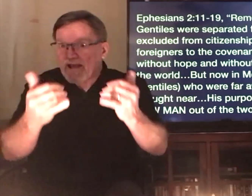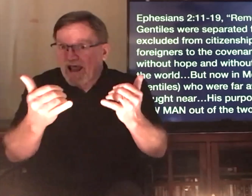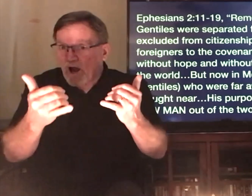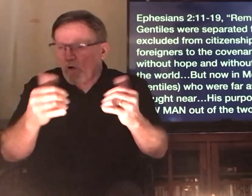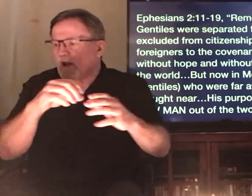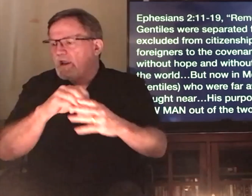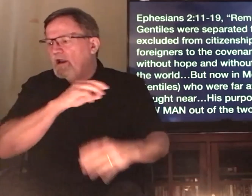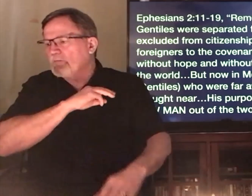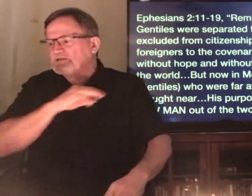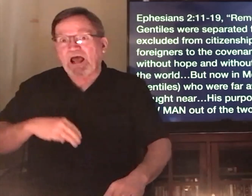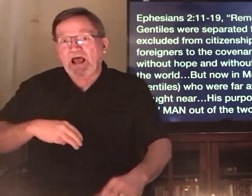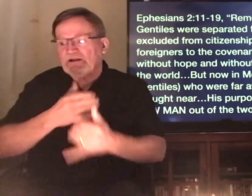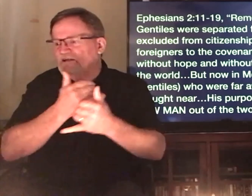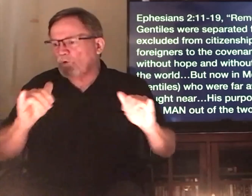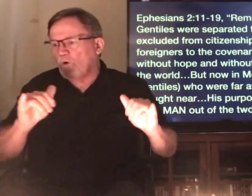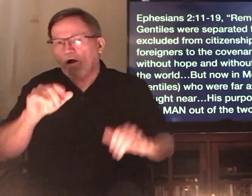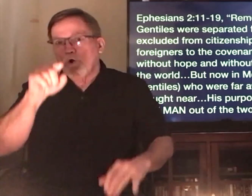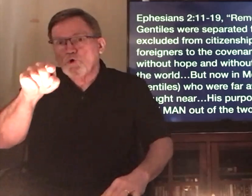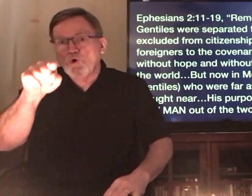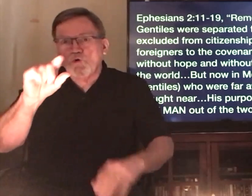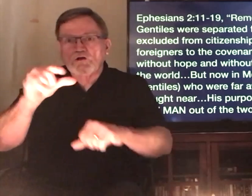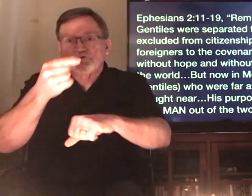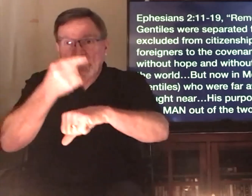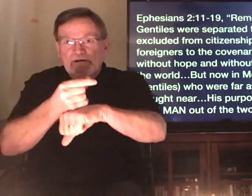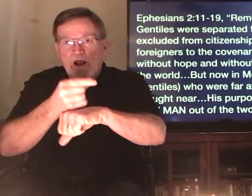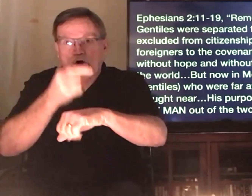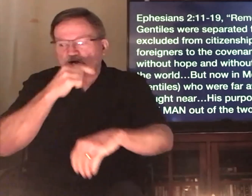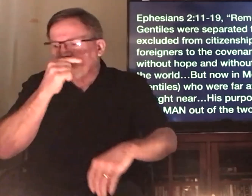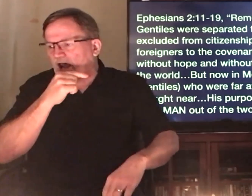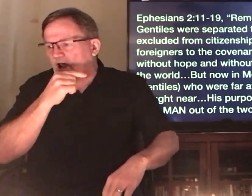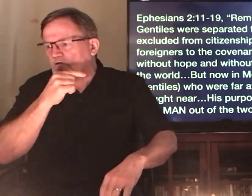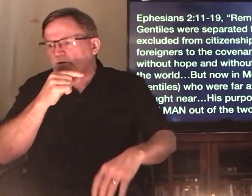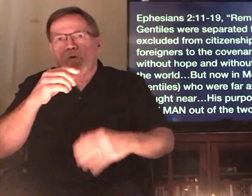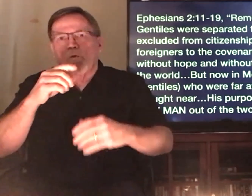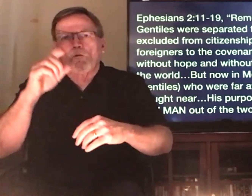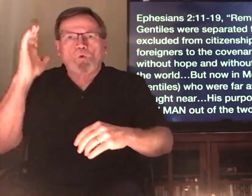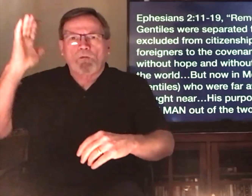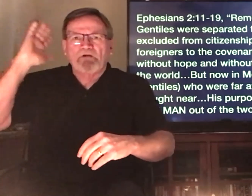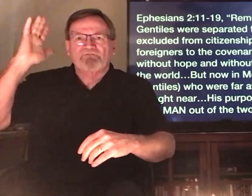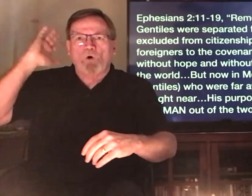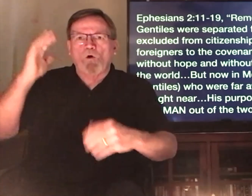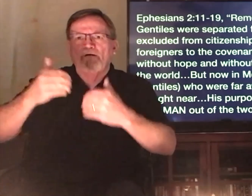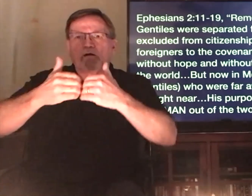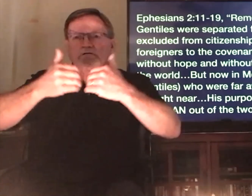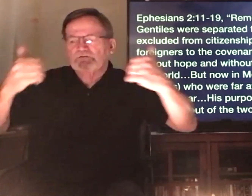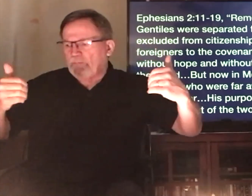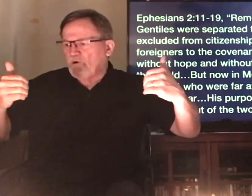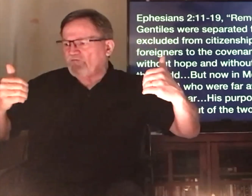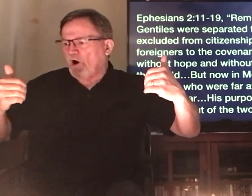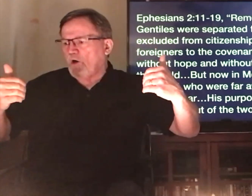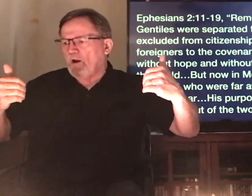and Gentile or Gentile come together, one in Messiah. Now, I've been